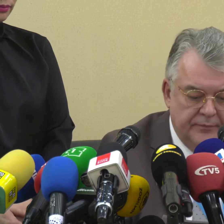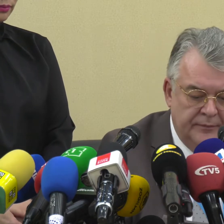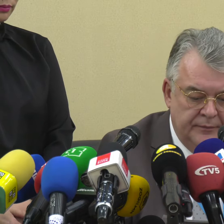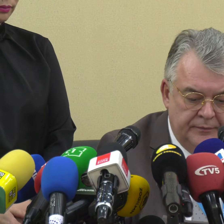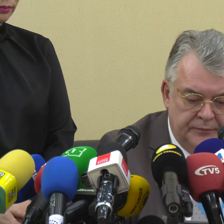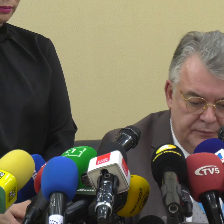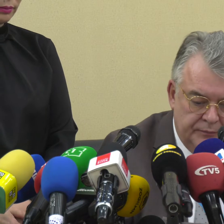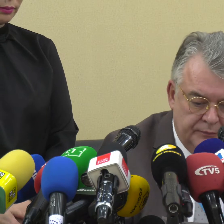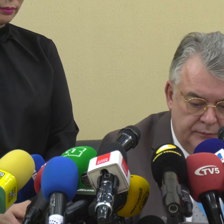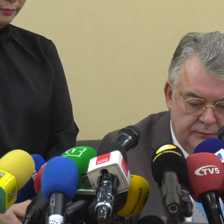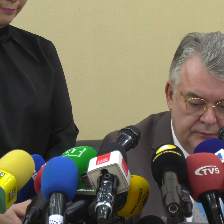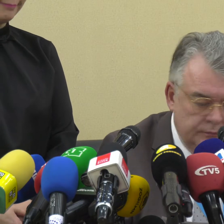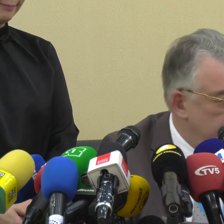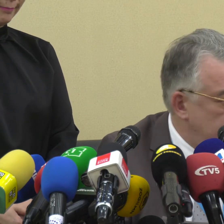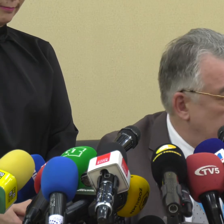Okay.